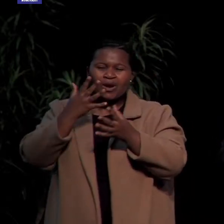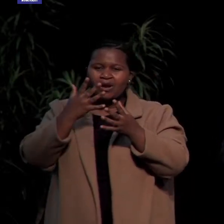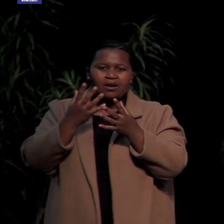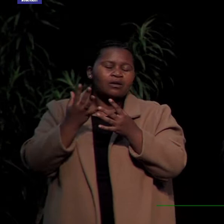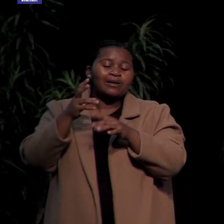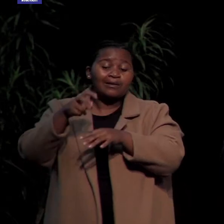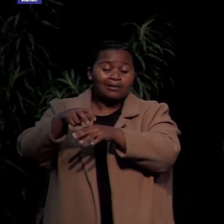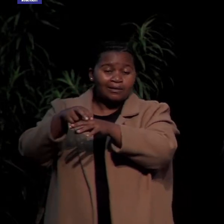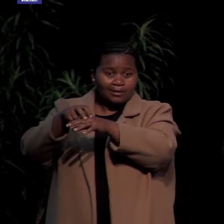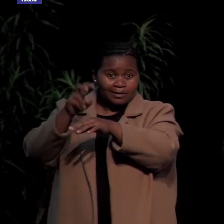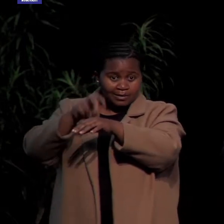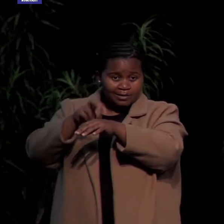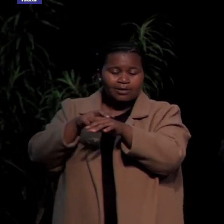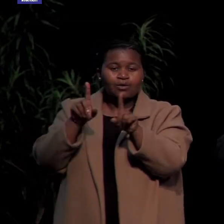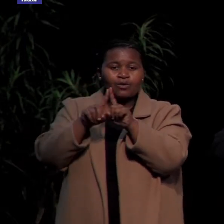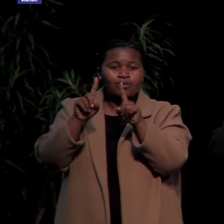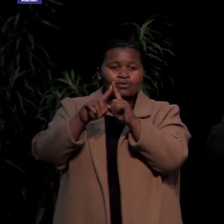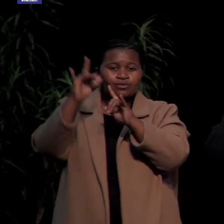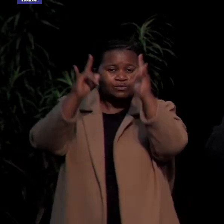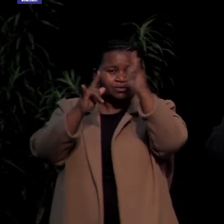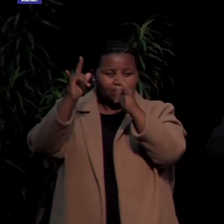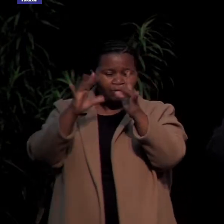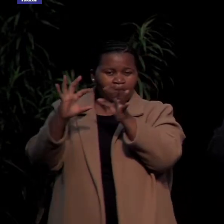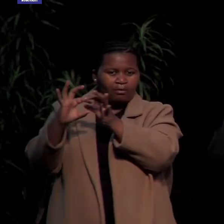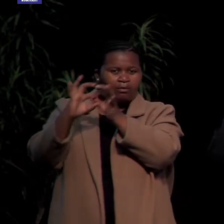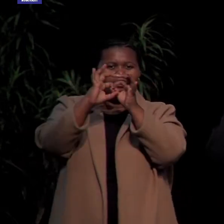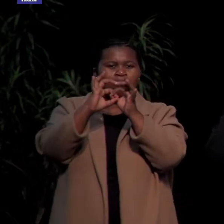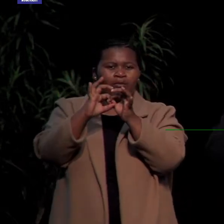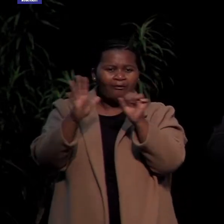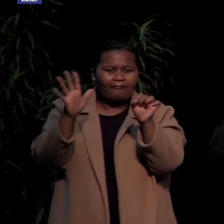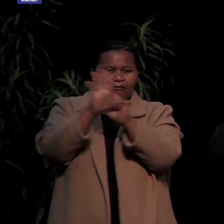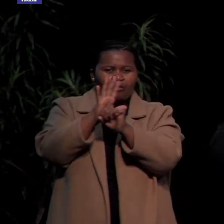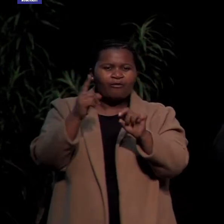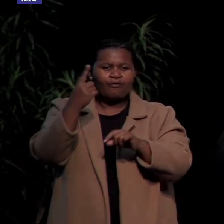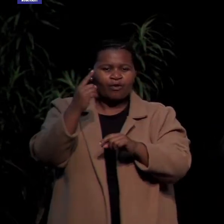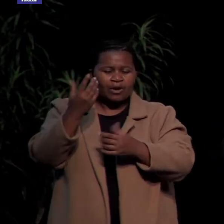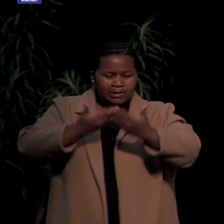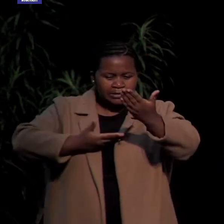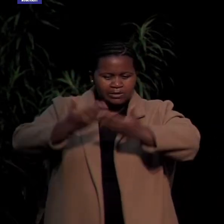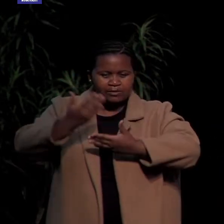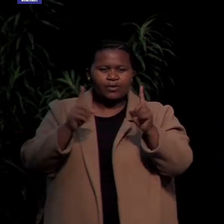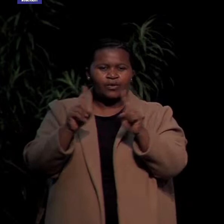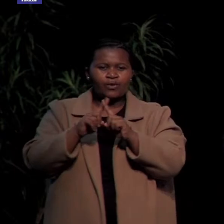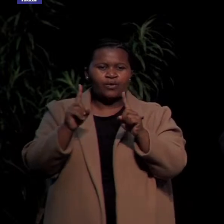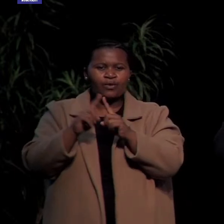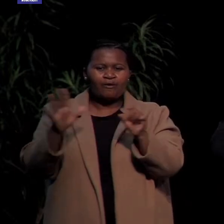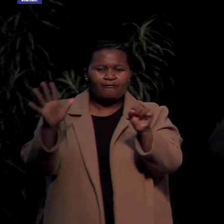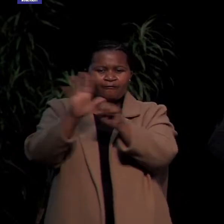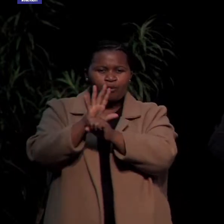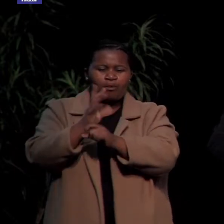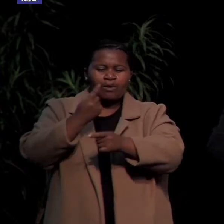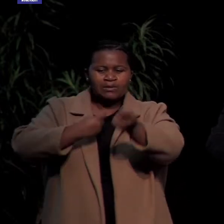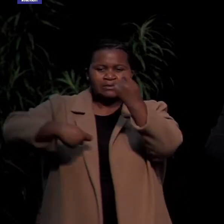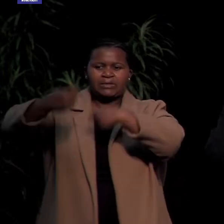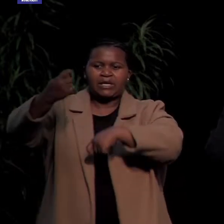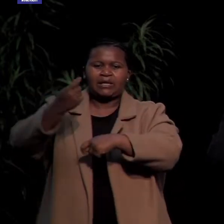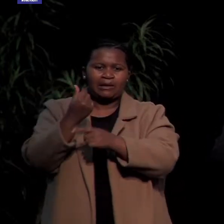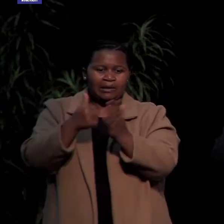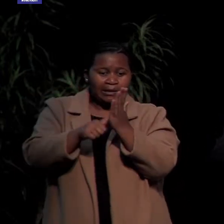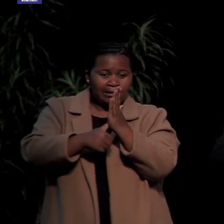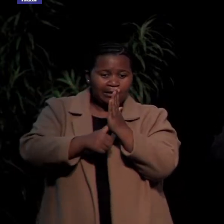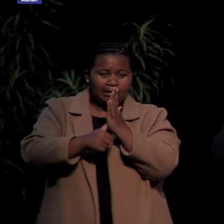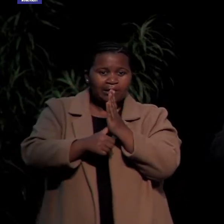it is required. The city remains fully committed to service delivery and commit to fully spending these grants.